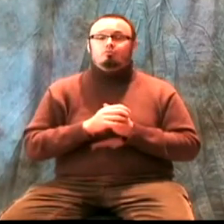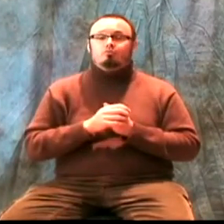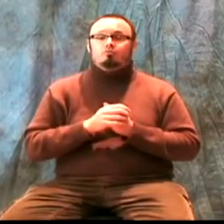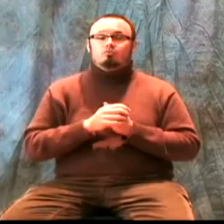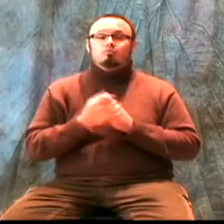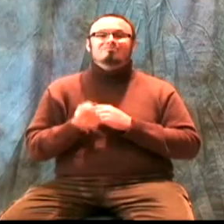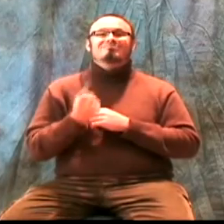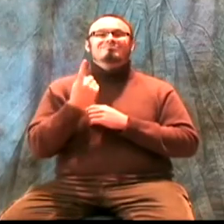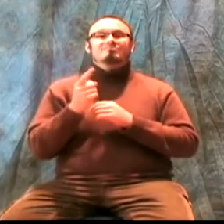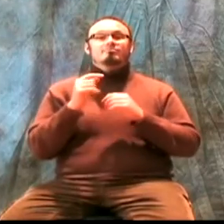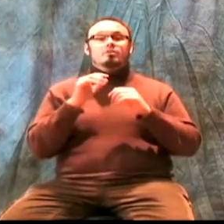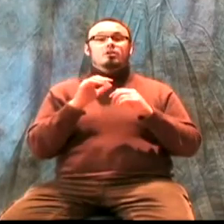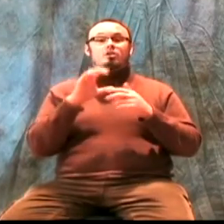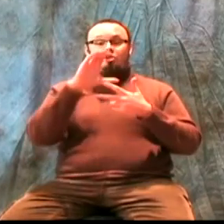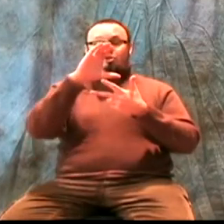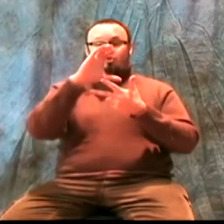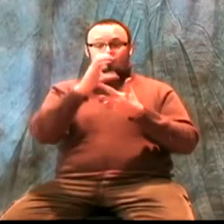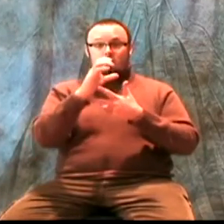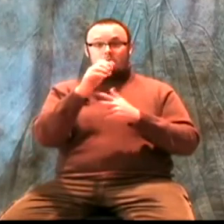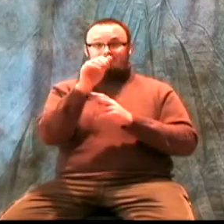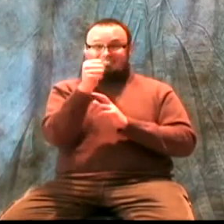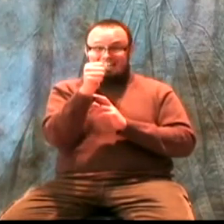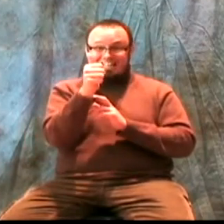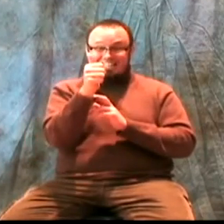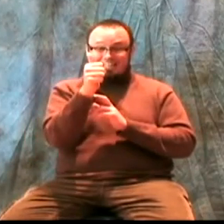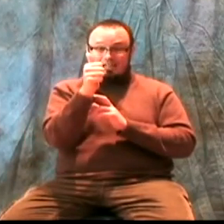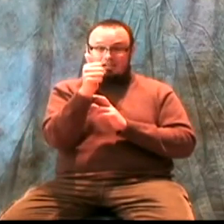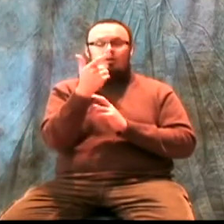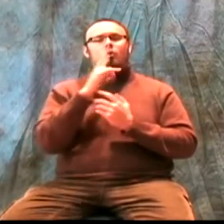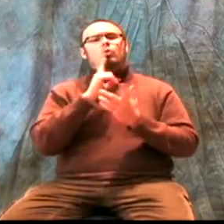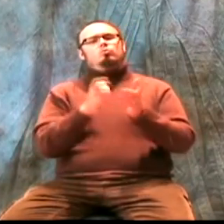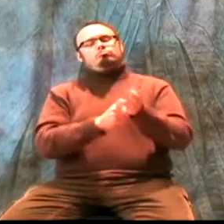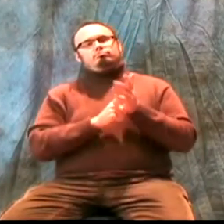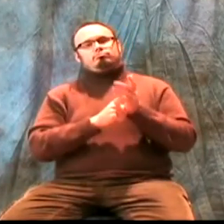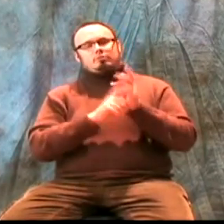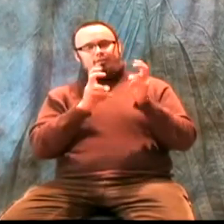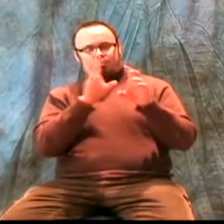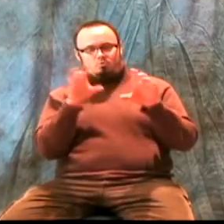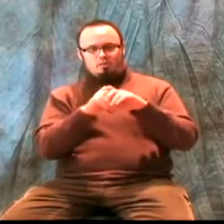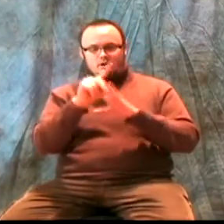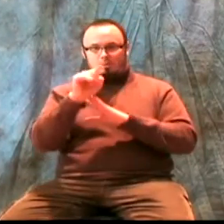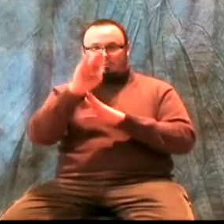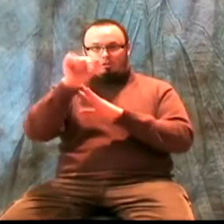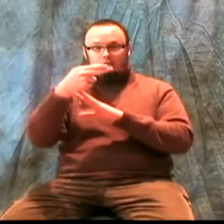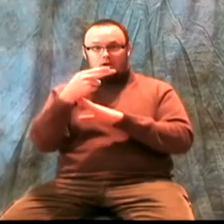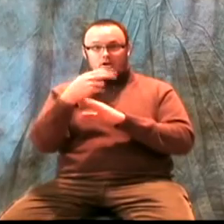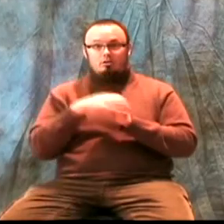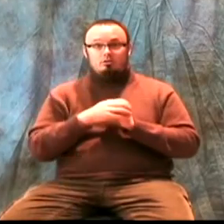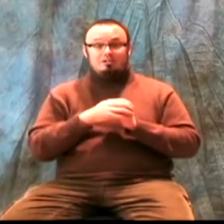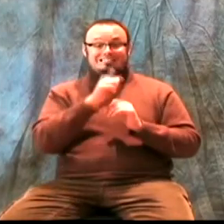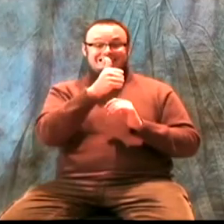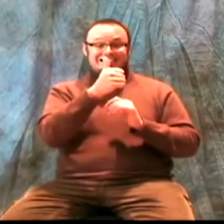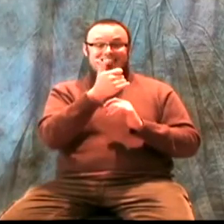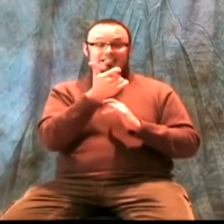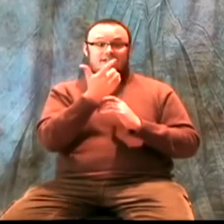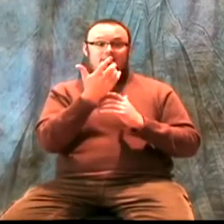Understand that the group of 10 is an essential theme in Kabbalah. The group expresses 10 qualities of godliness that we find in the